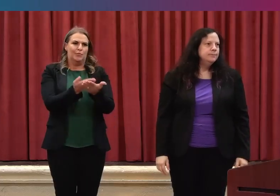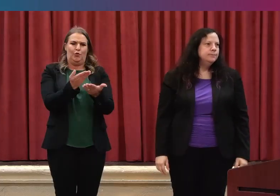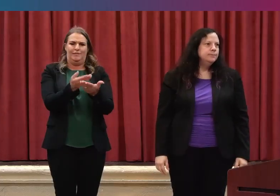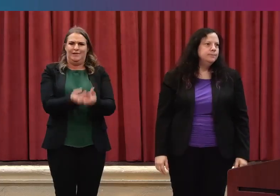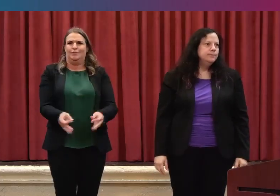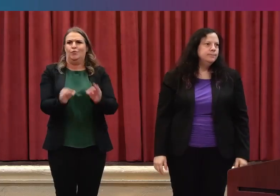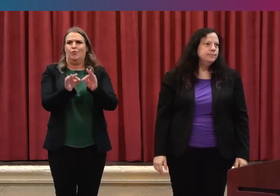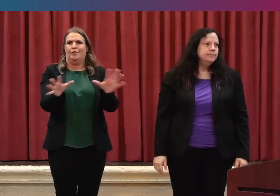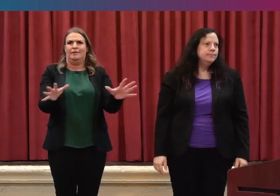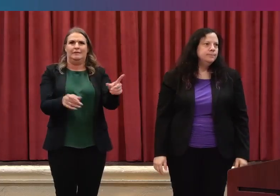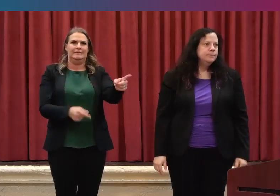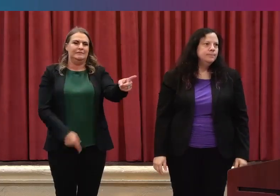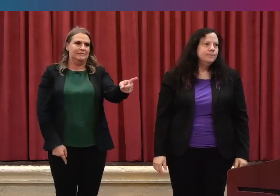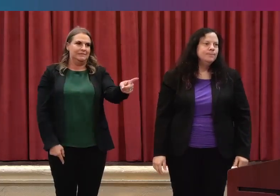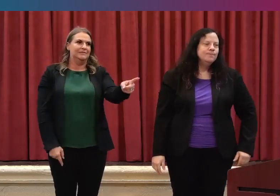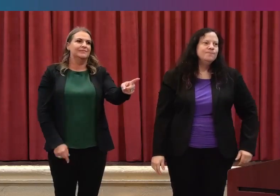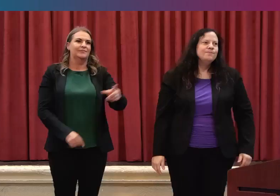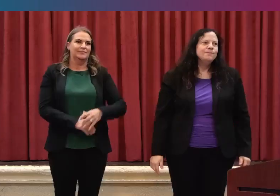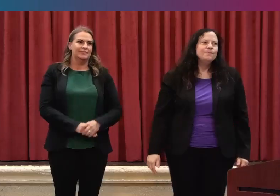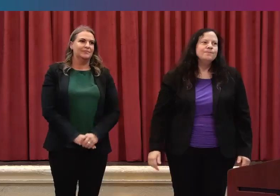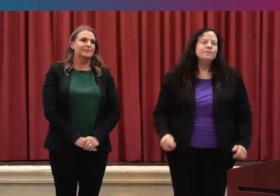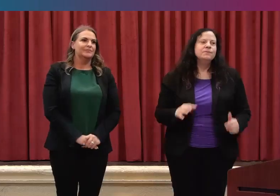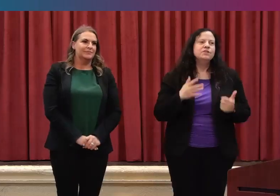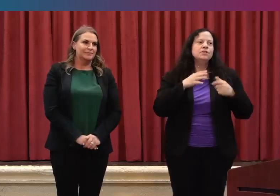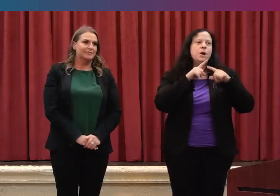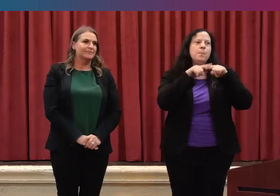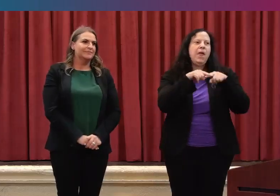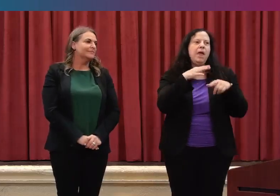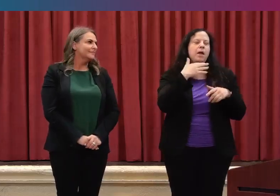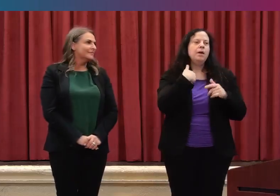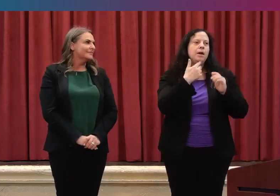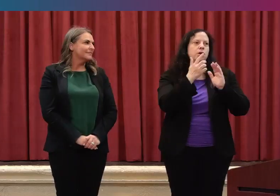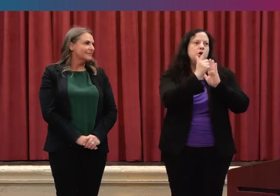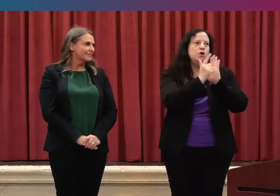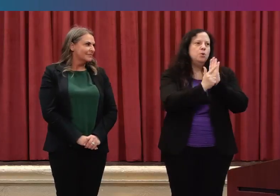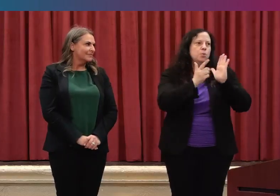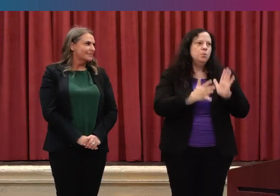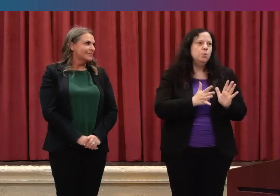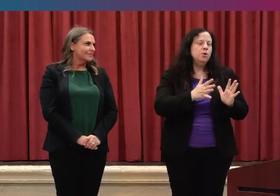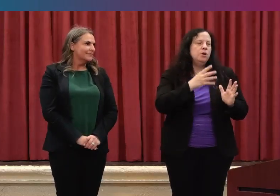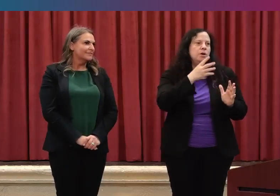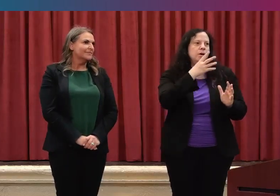An audience is saying, Proof I is- think that evidence is worthless.